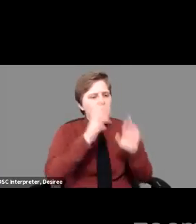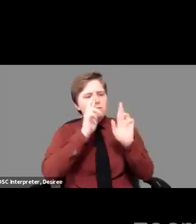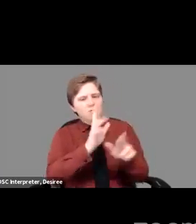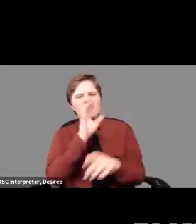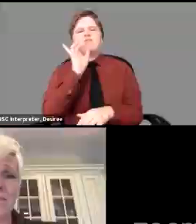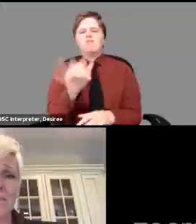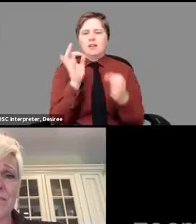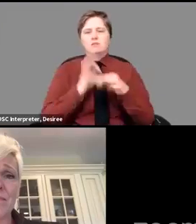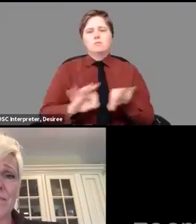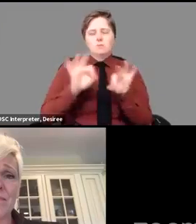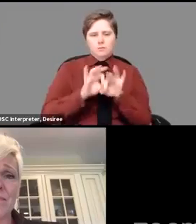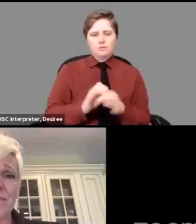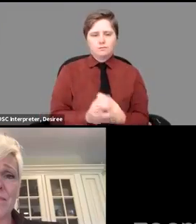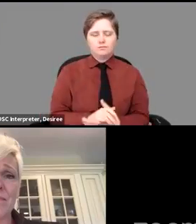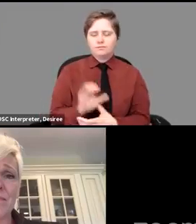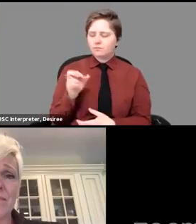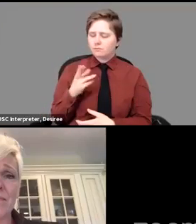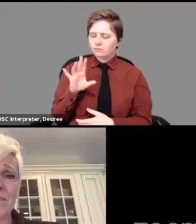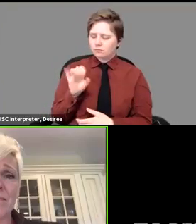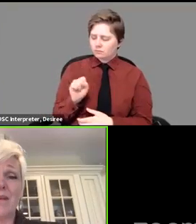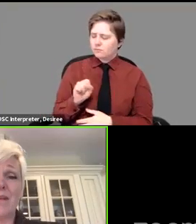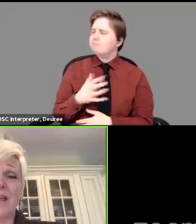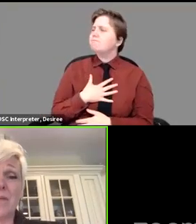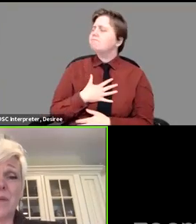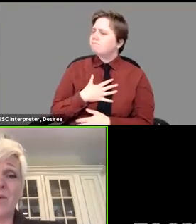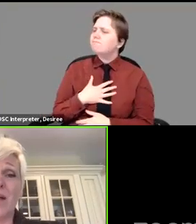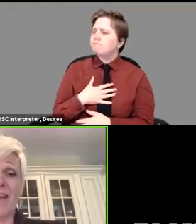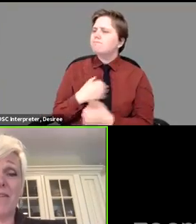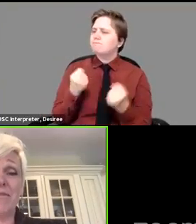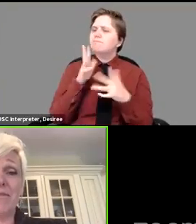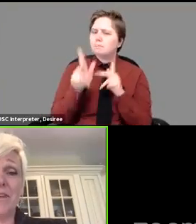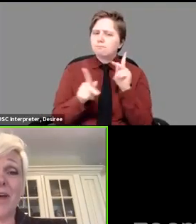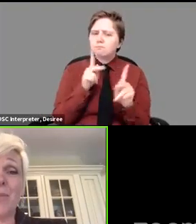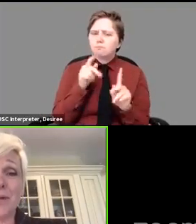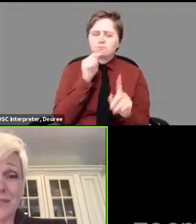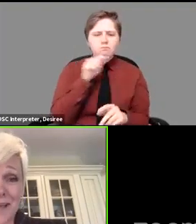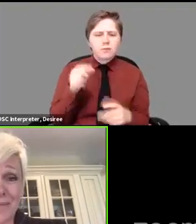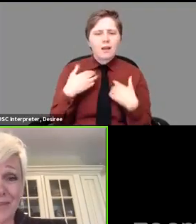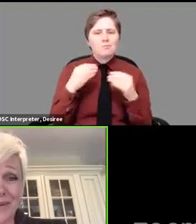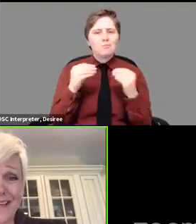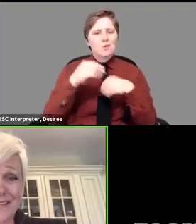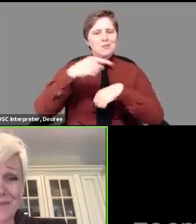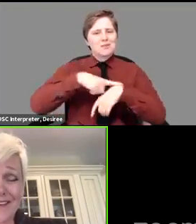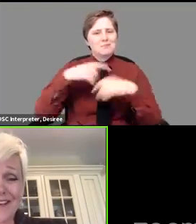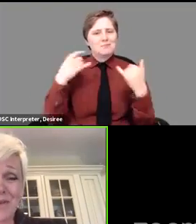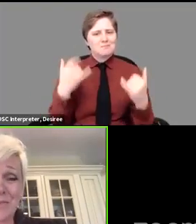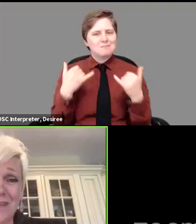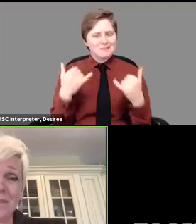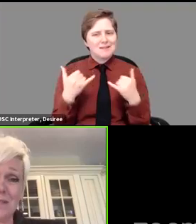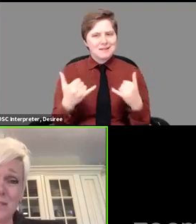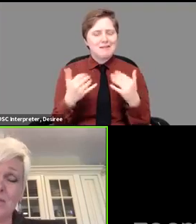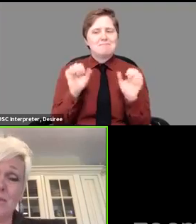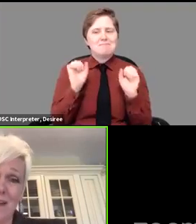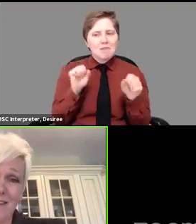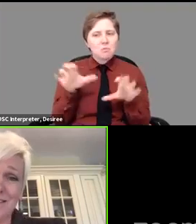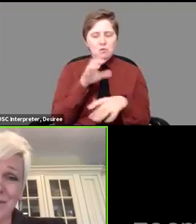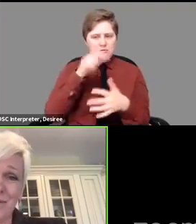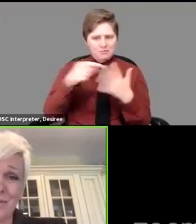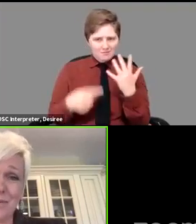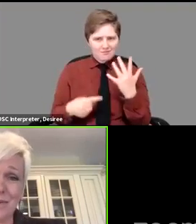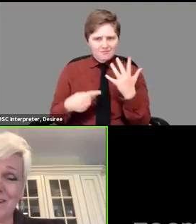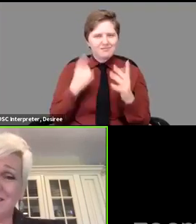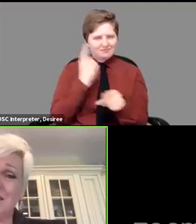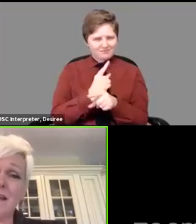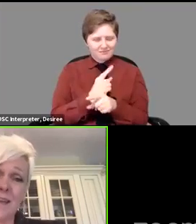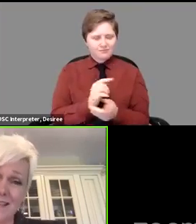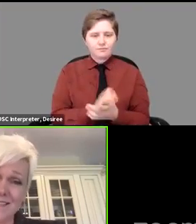respect. And a lot of people have a lot more time on their hands right now to be able to do that.